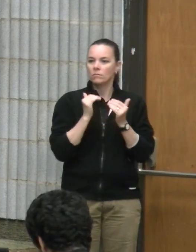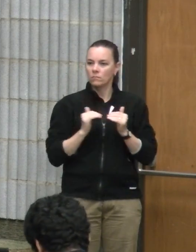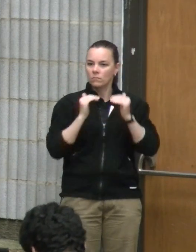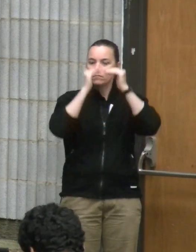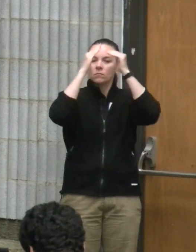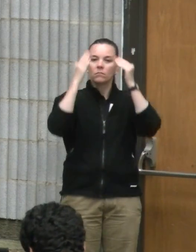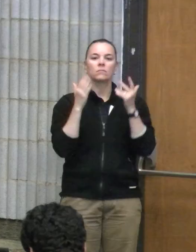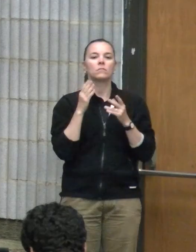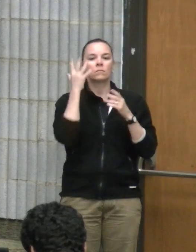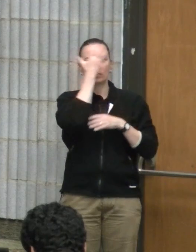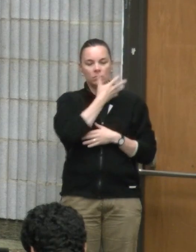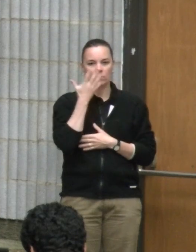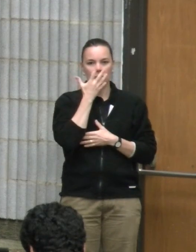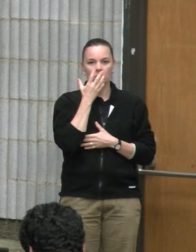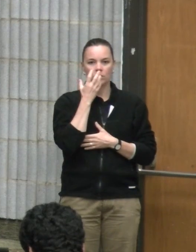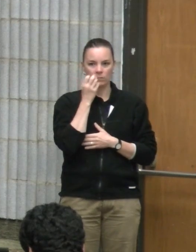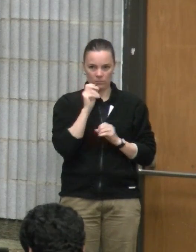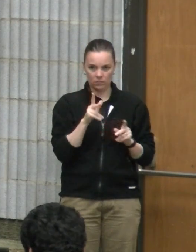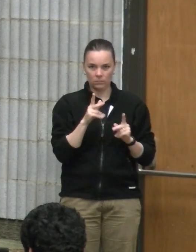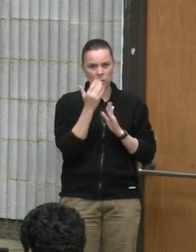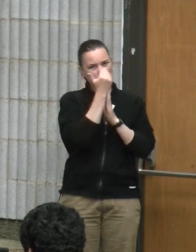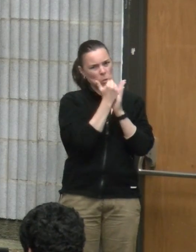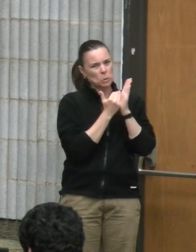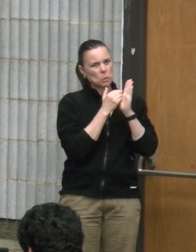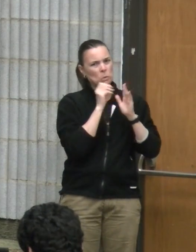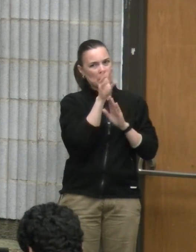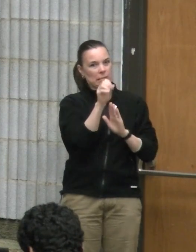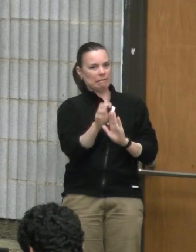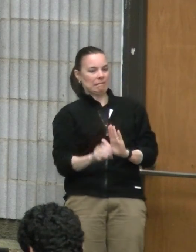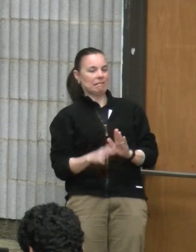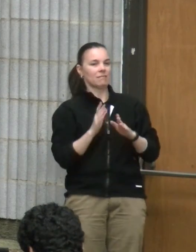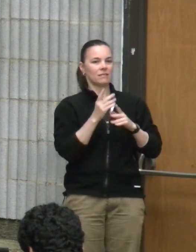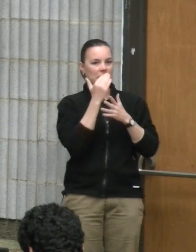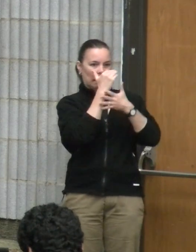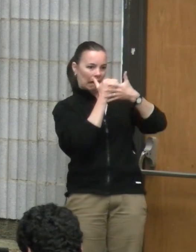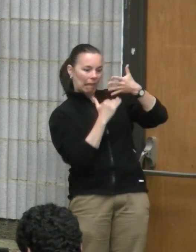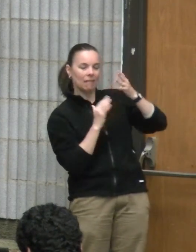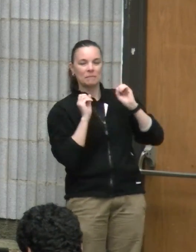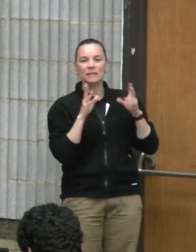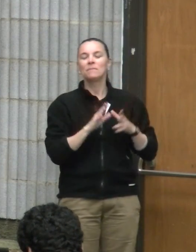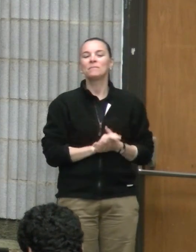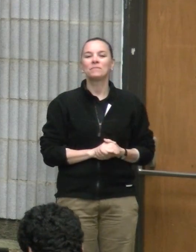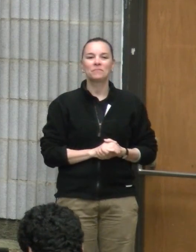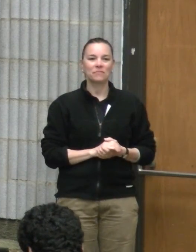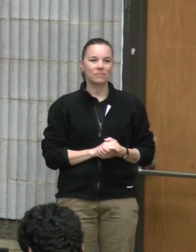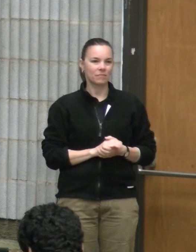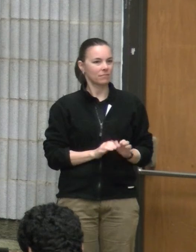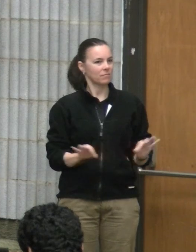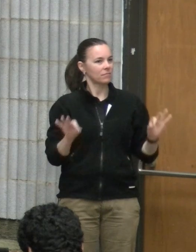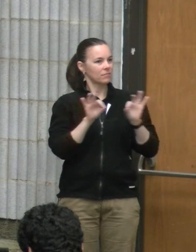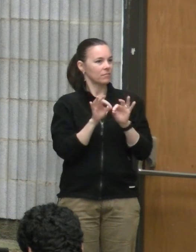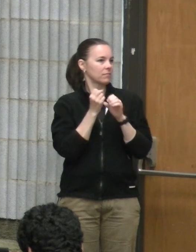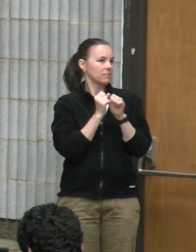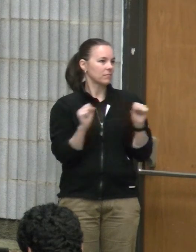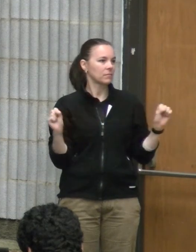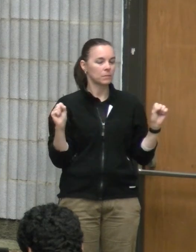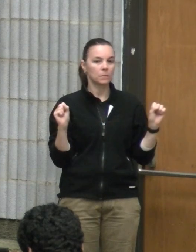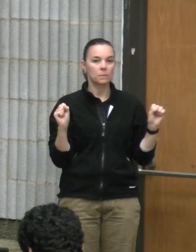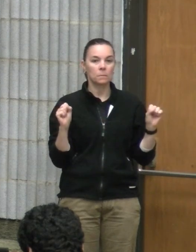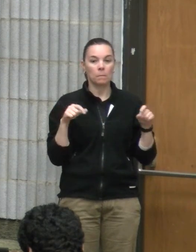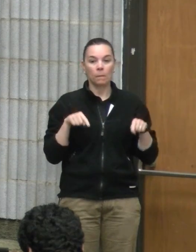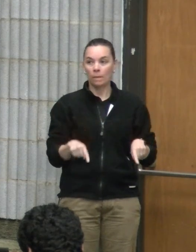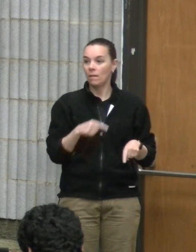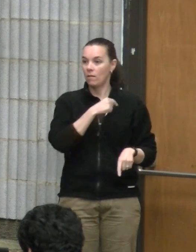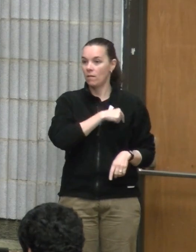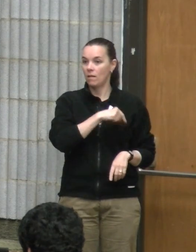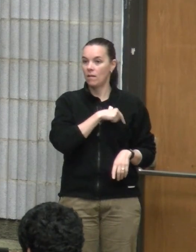status, or appearance. That was a long list. Okay, so one thing that we want to be doing at this